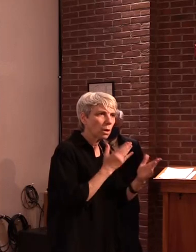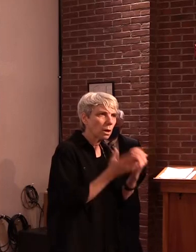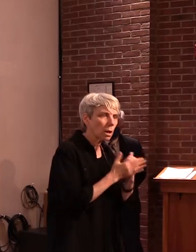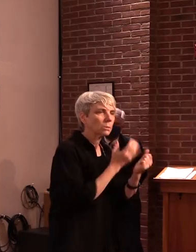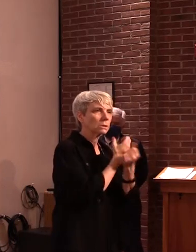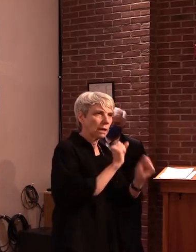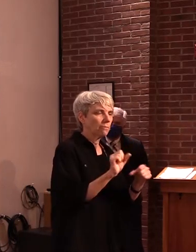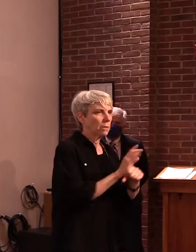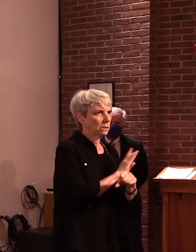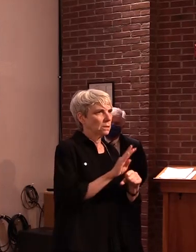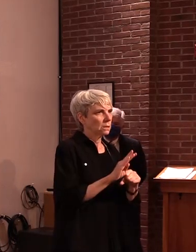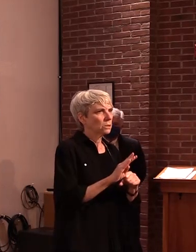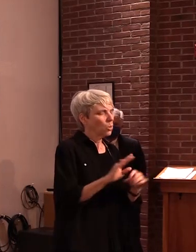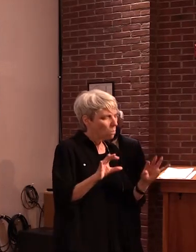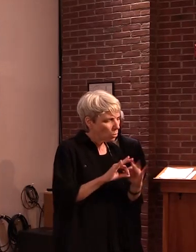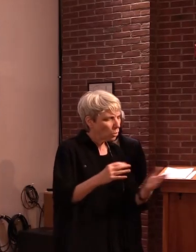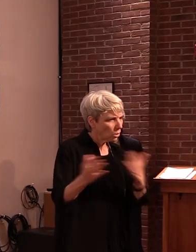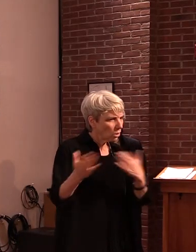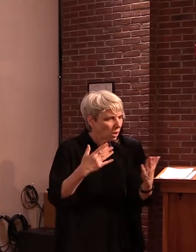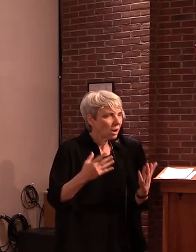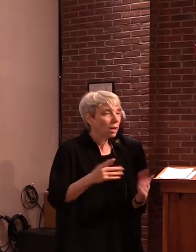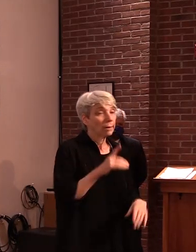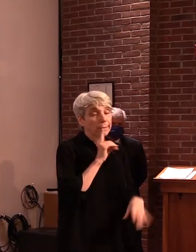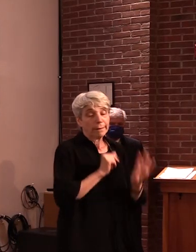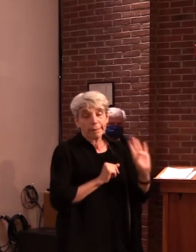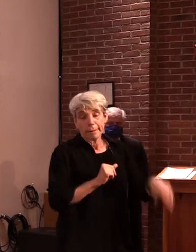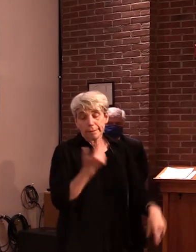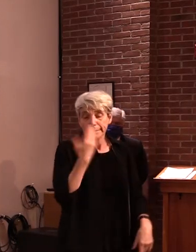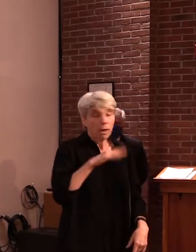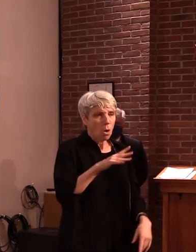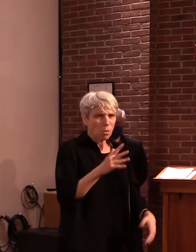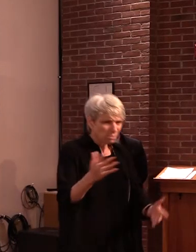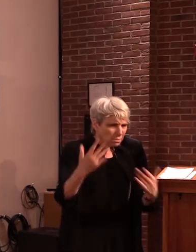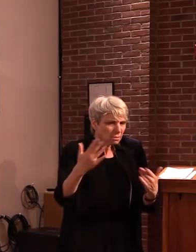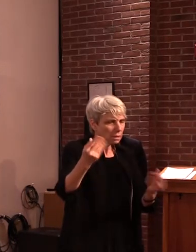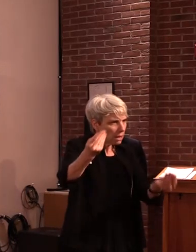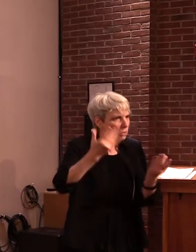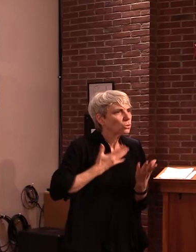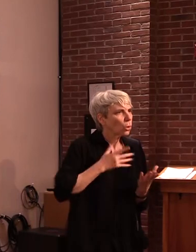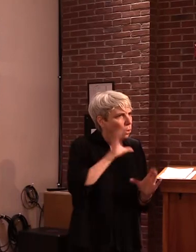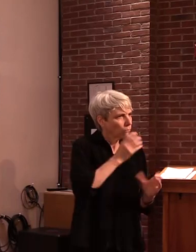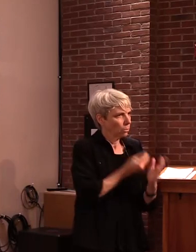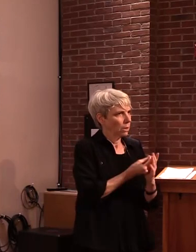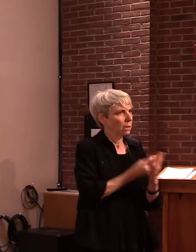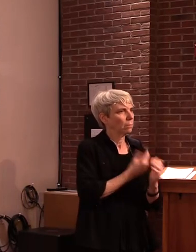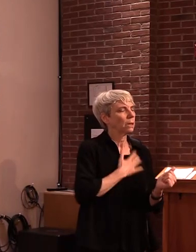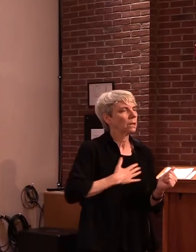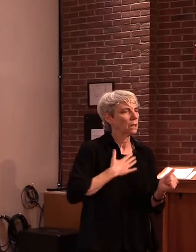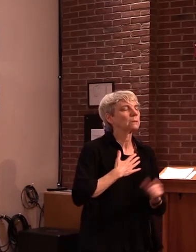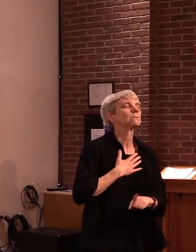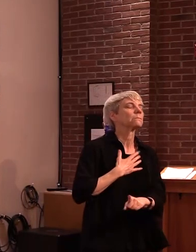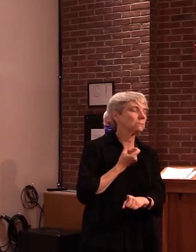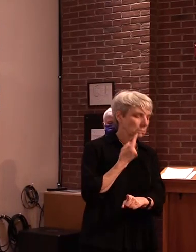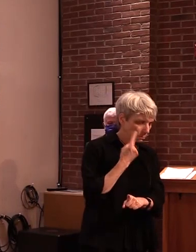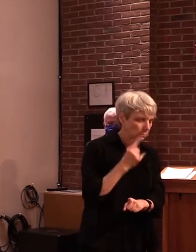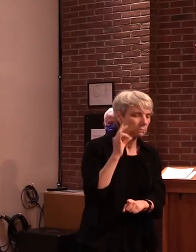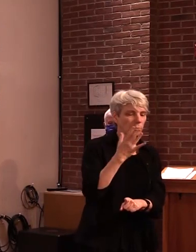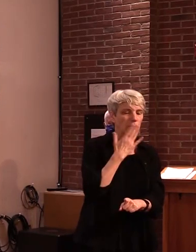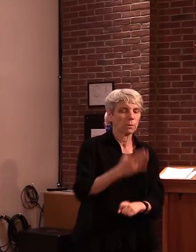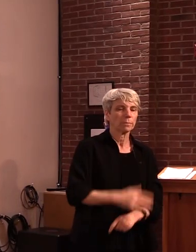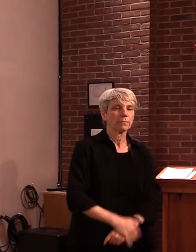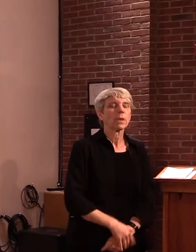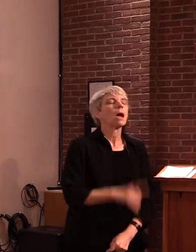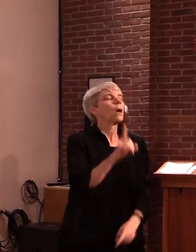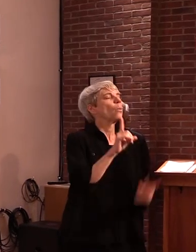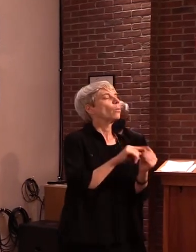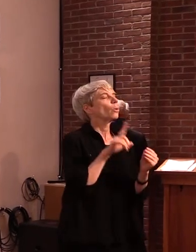for businesses to seek application. Okay, yeah, I just wanted to get that cleared up. Thank you.